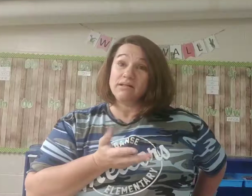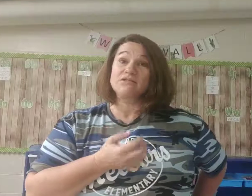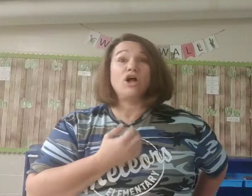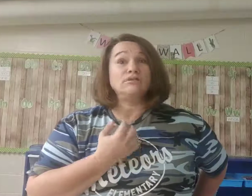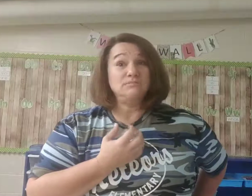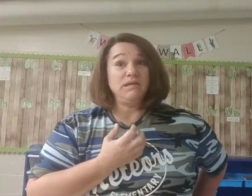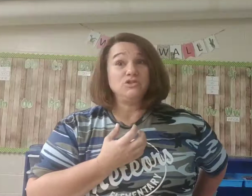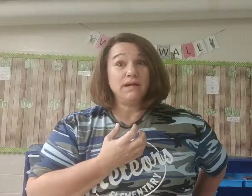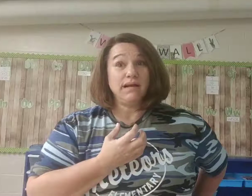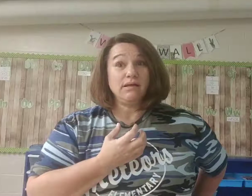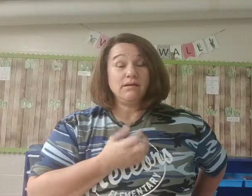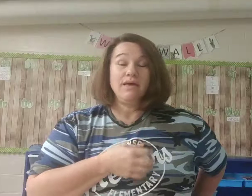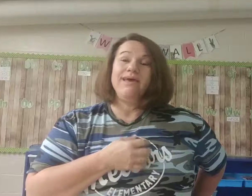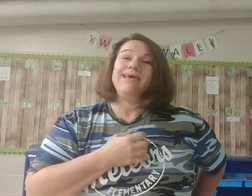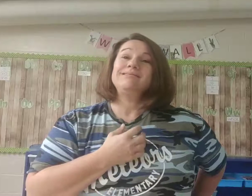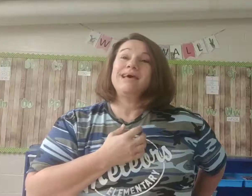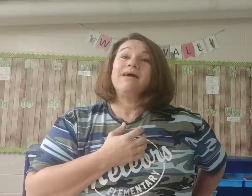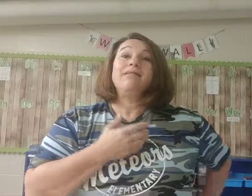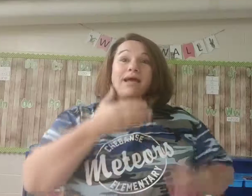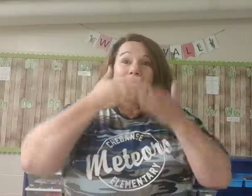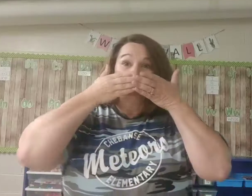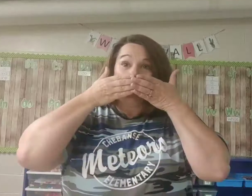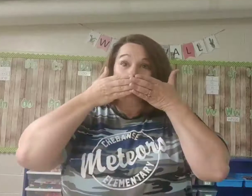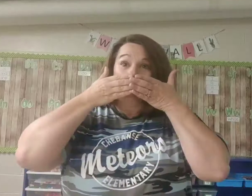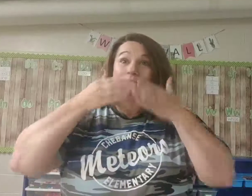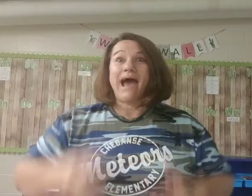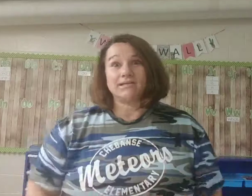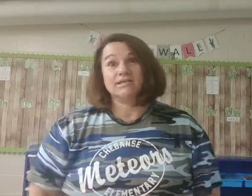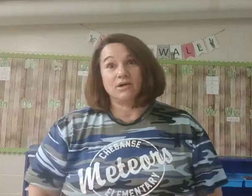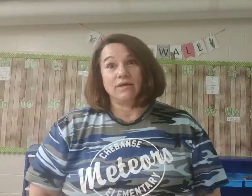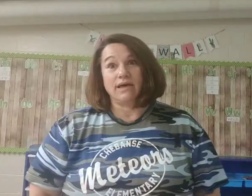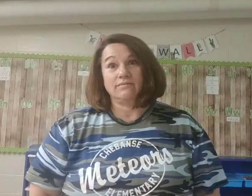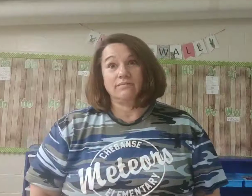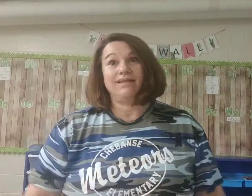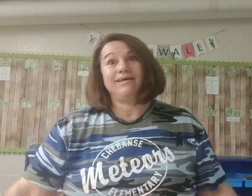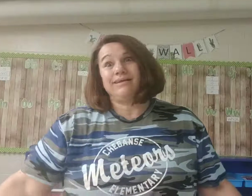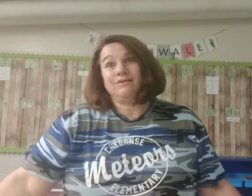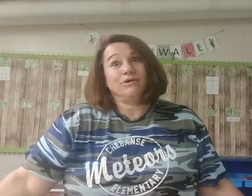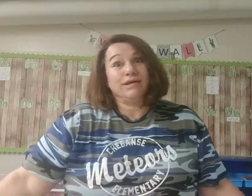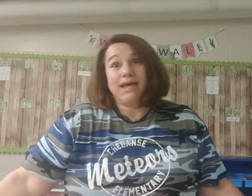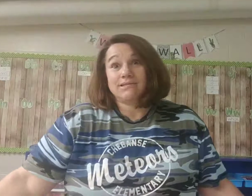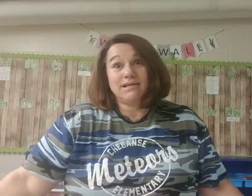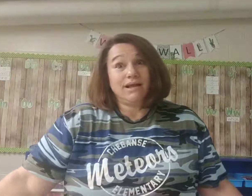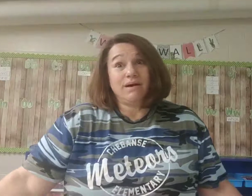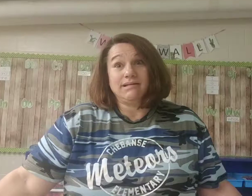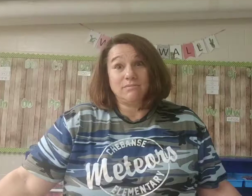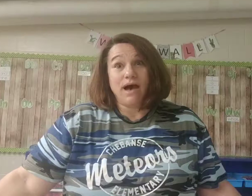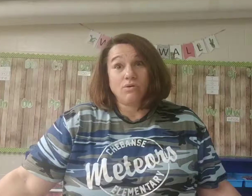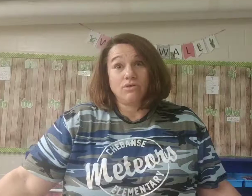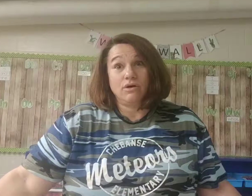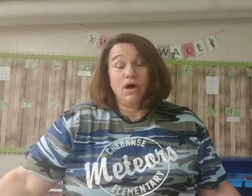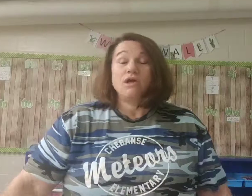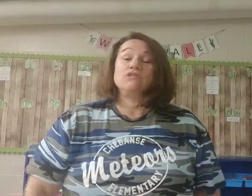it's called speech reading, is that a lot of people have to wear a mask, don't they? And then you really can't see anybody's mouth.